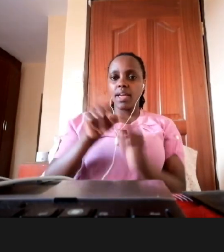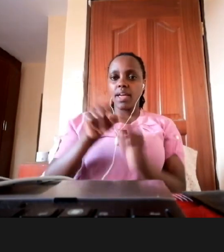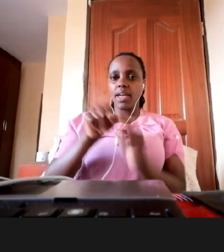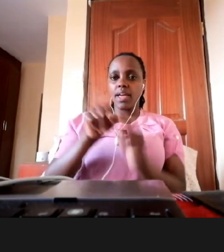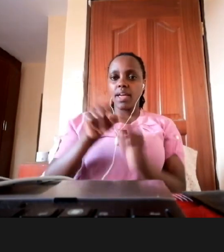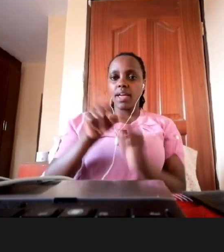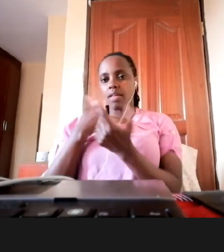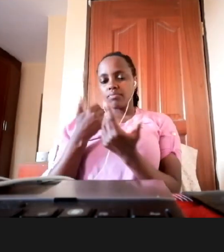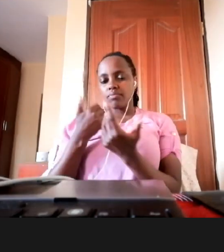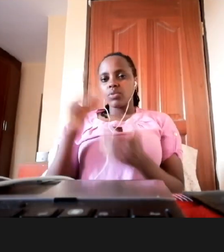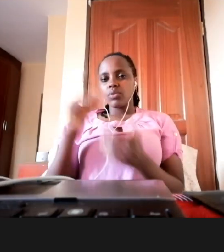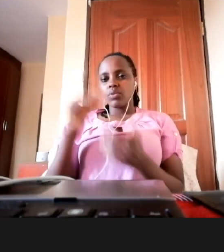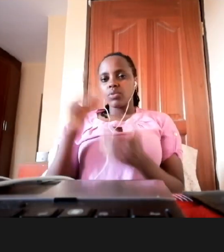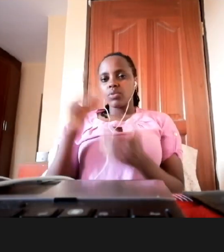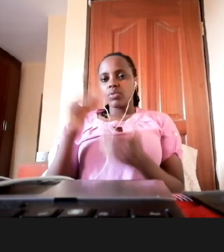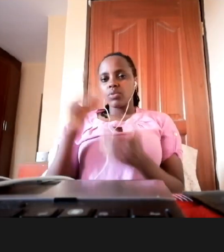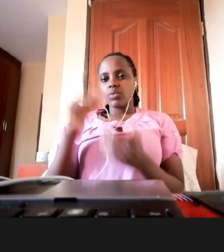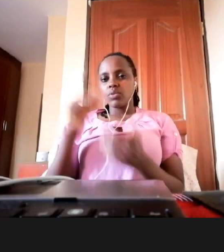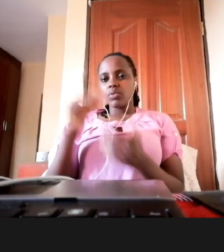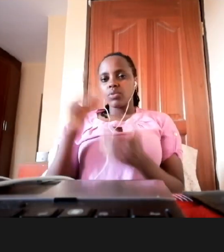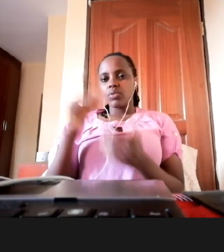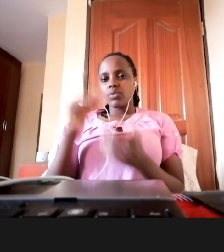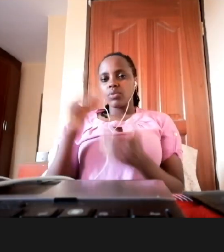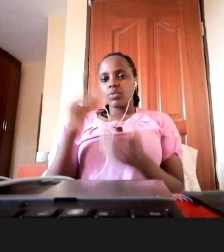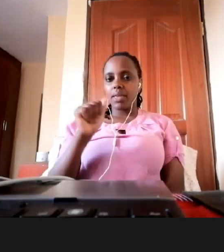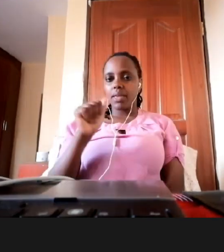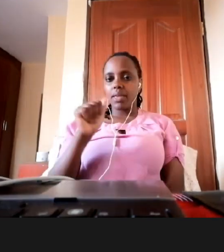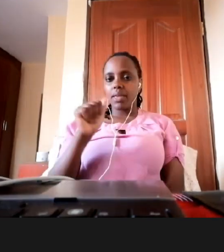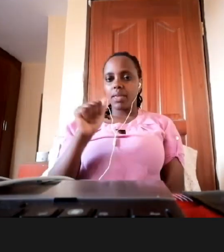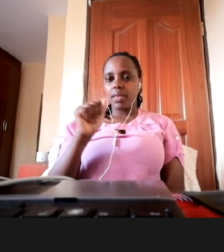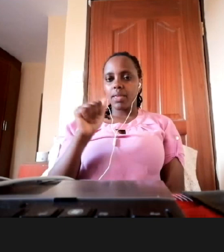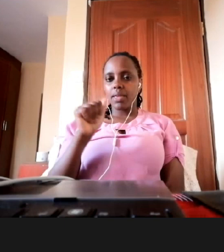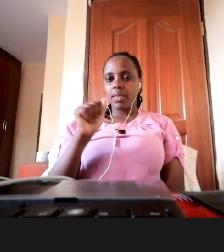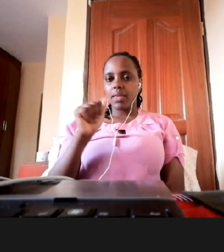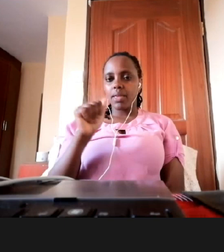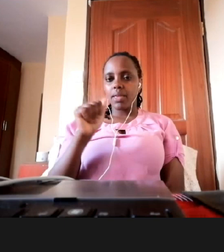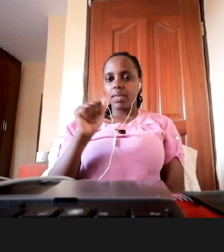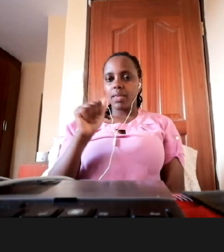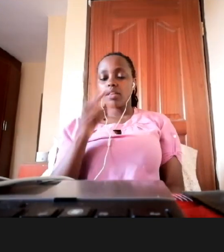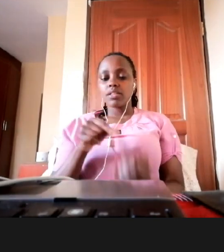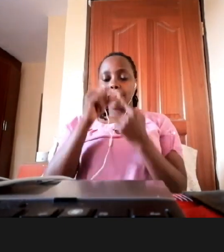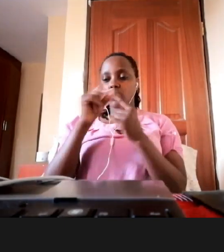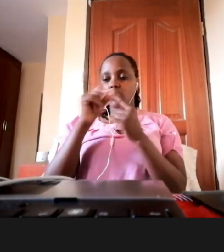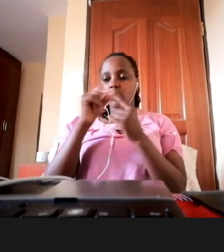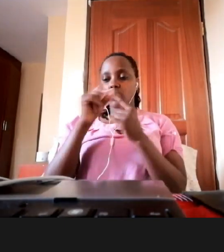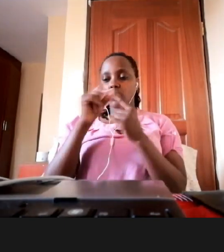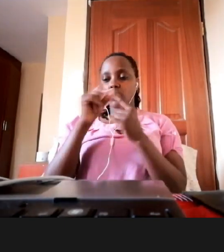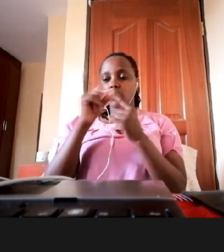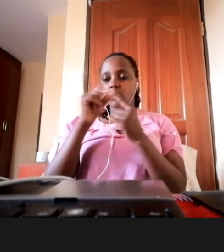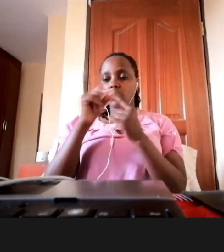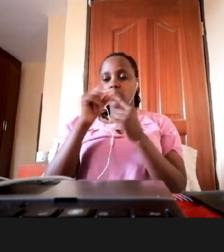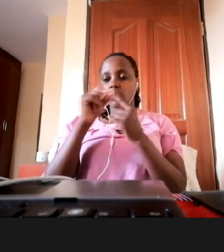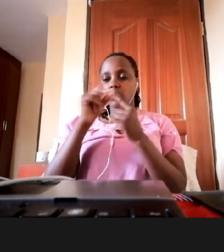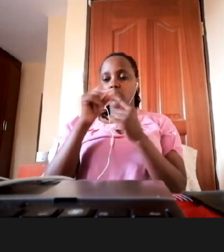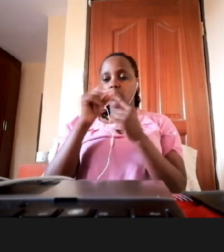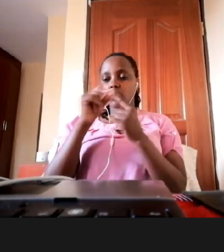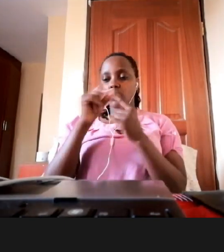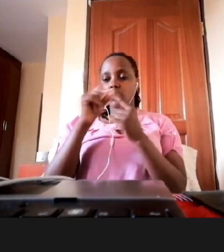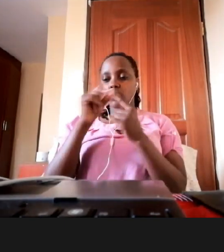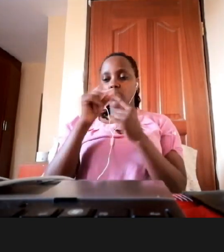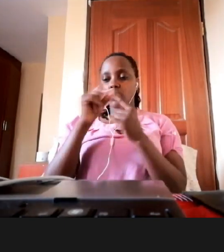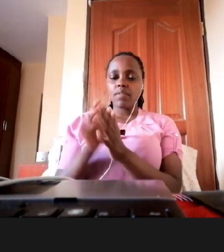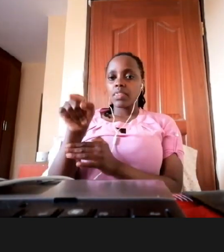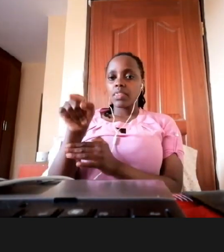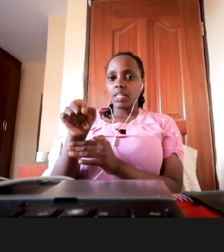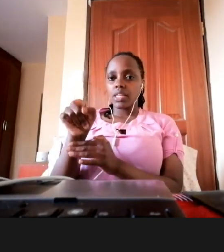the Gambia. The last of this visit was the special rapporteur on the sale of children, and this